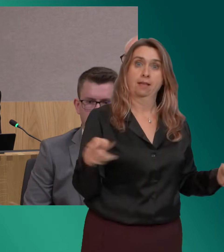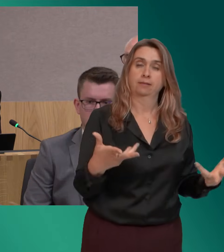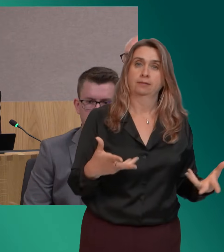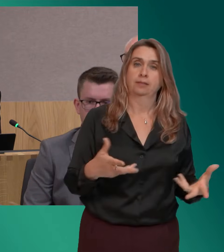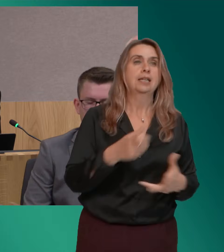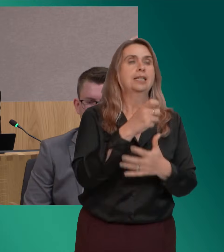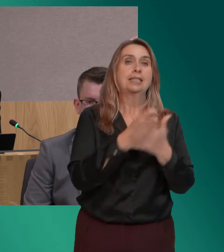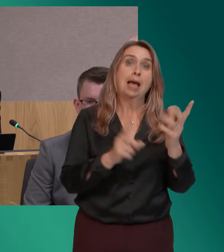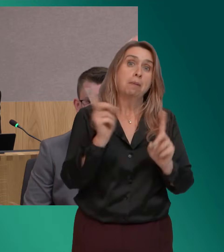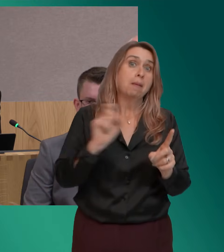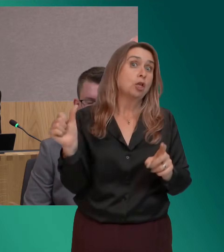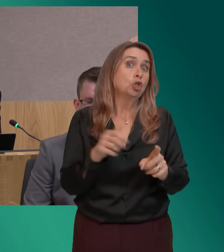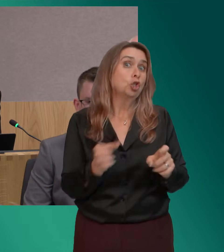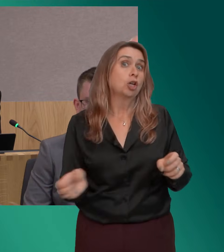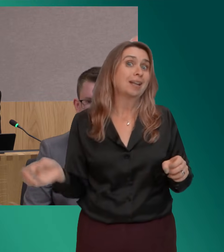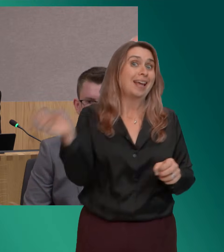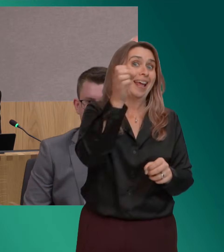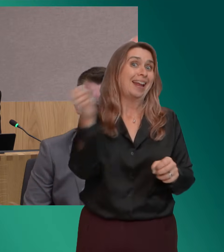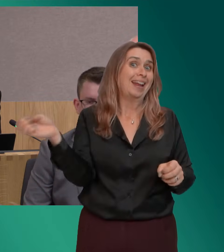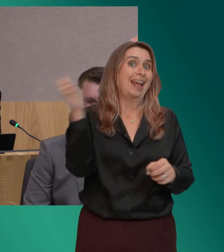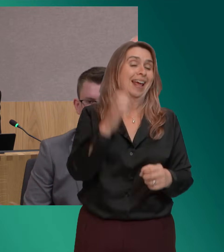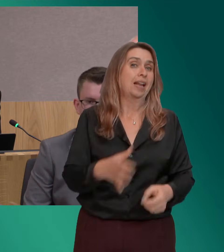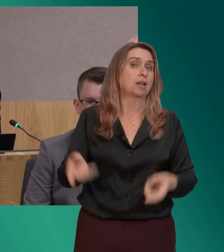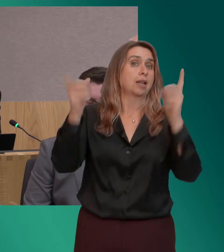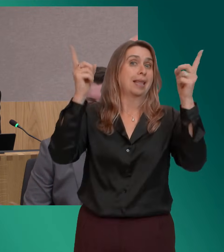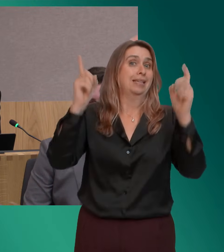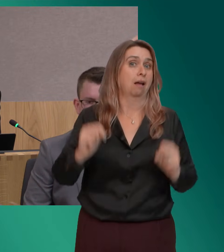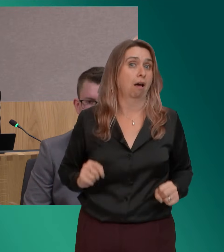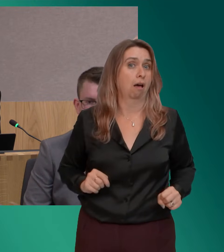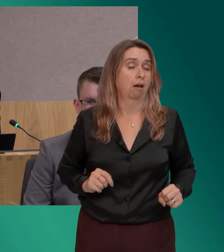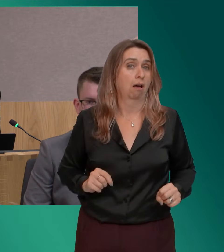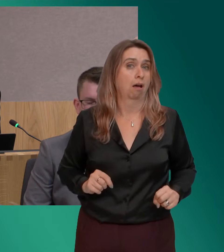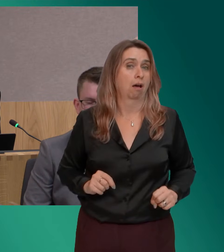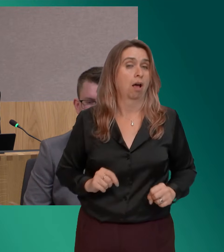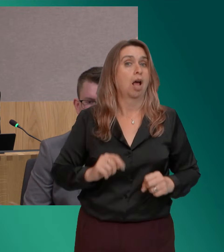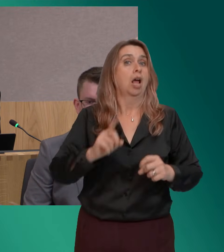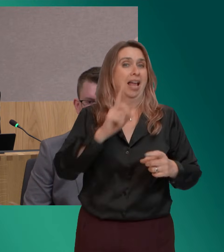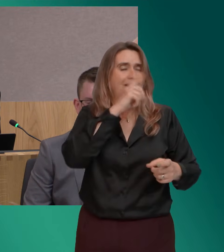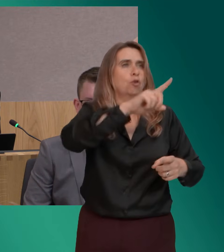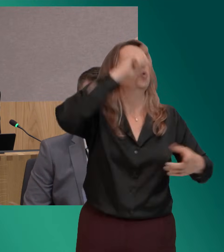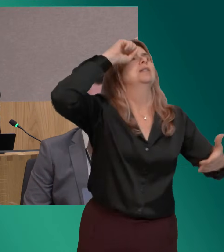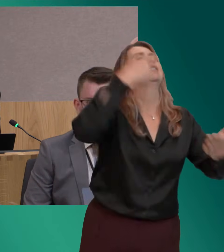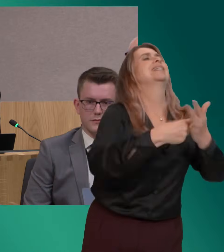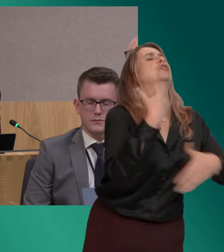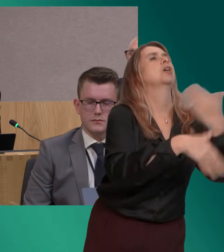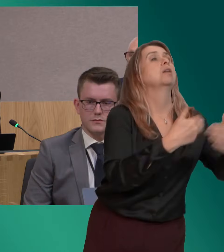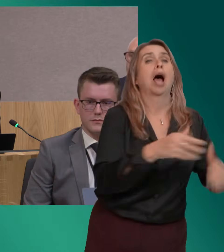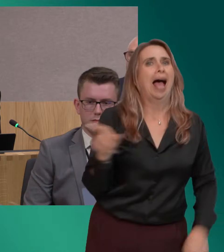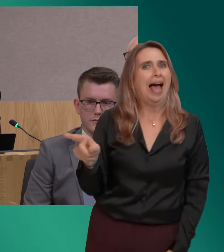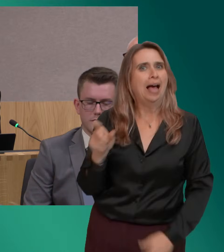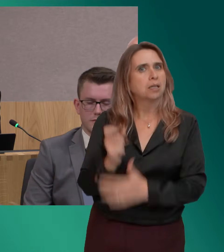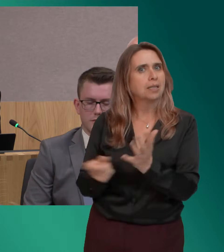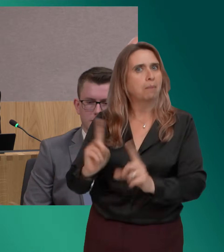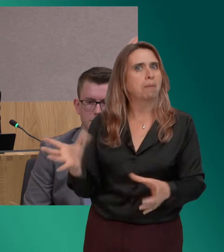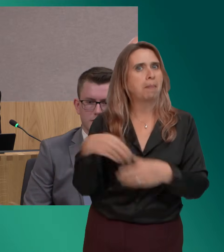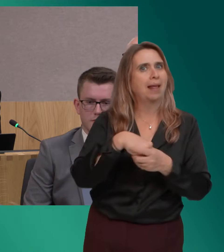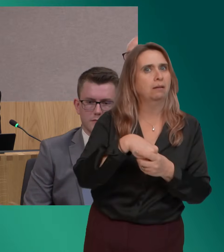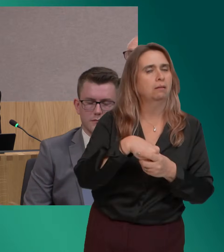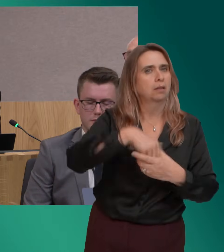leadership roles. Crucially, disabled people must be central to decisions making, shaping services and